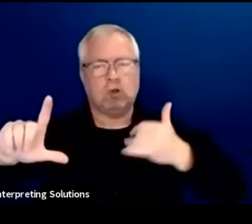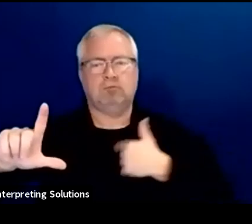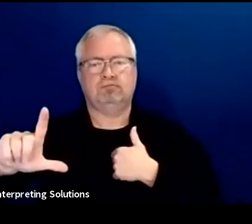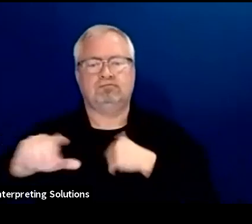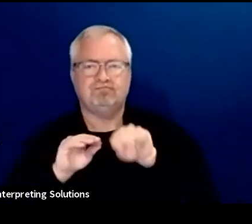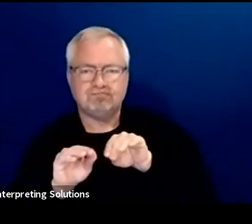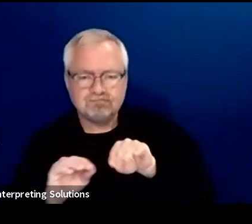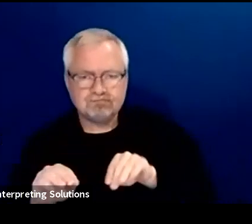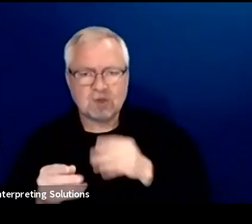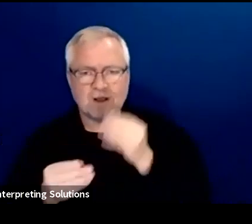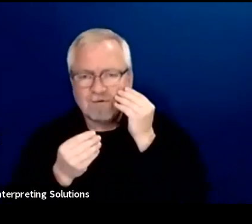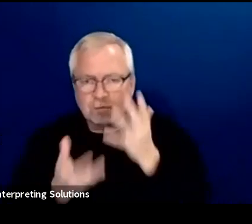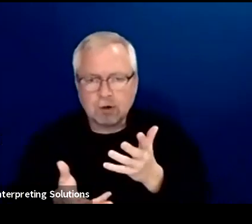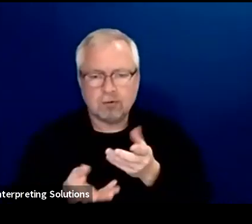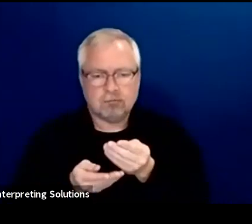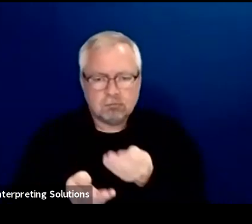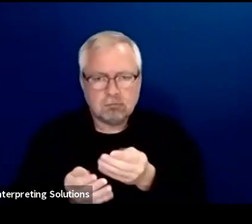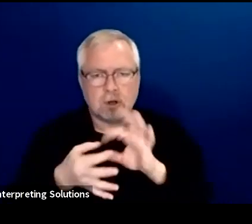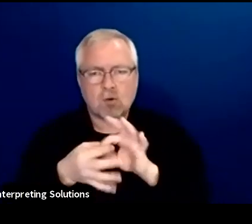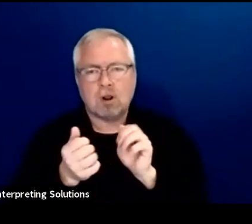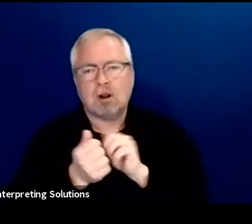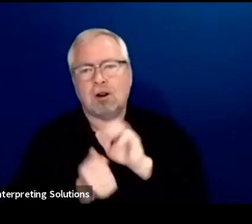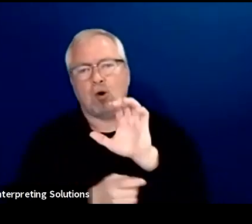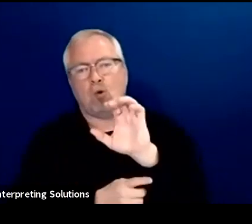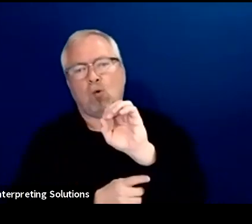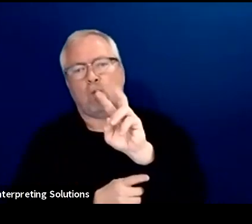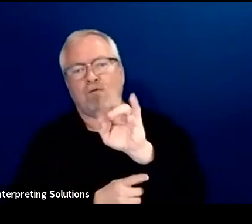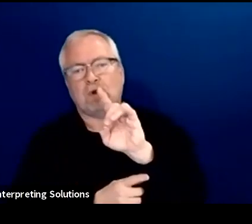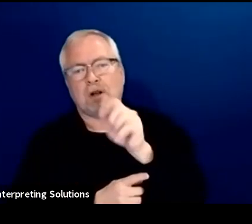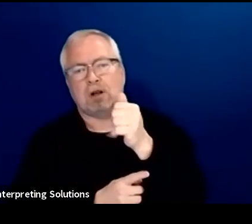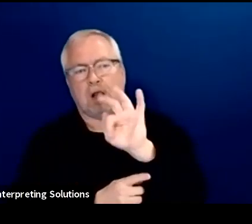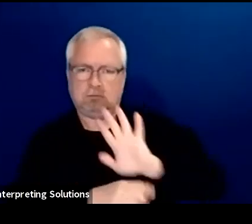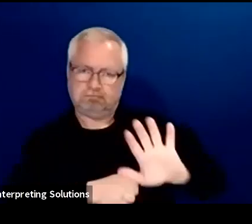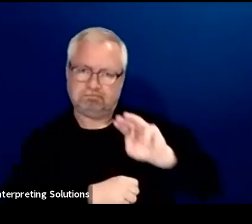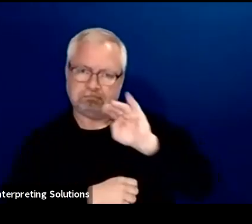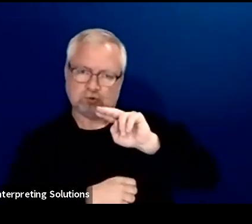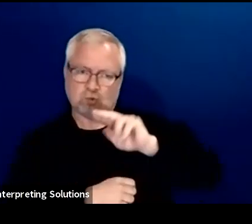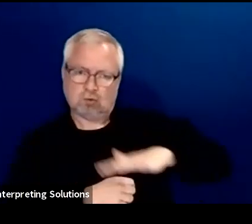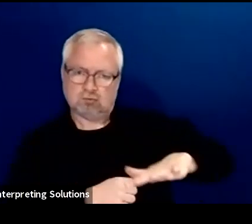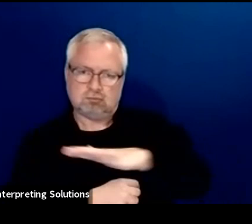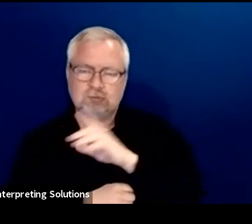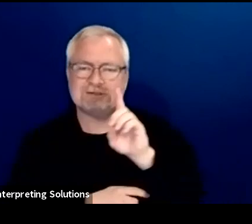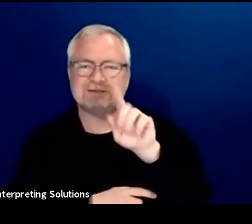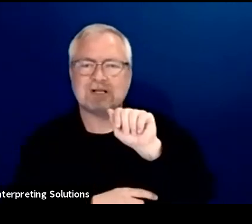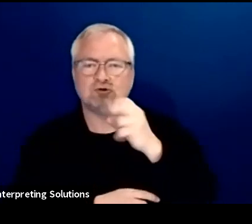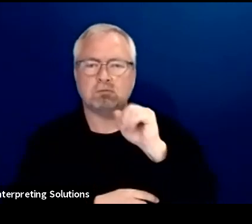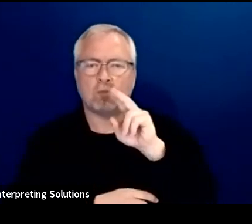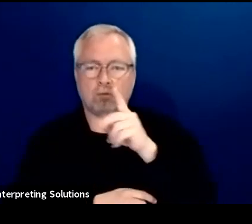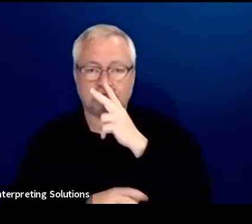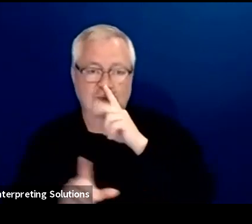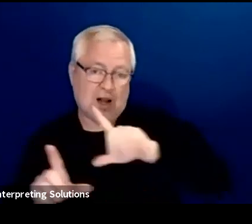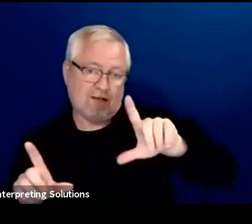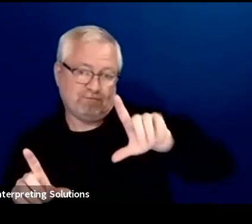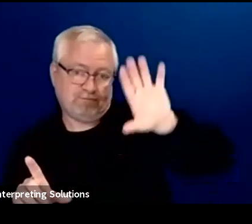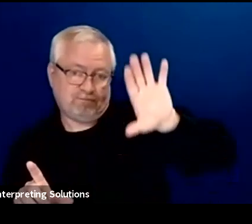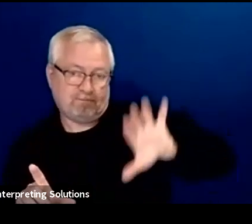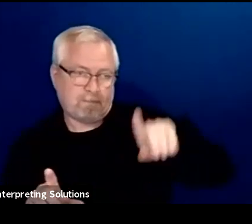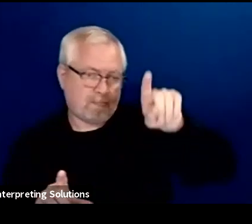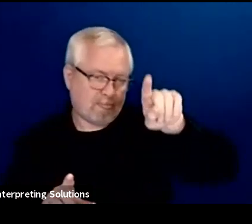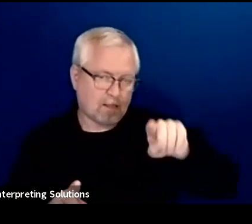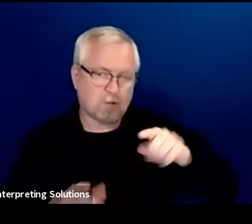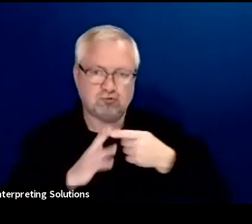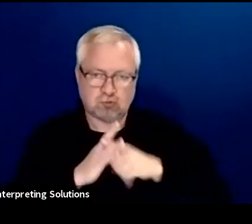Minnesota COVID-19 dashboard. That's the button on the left side of the page about halfway down. And since that website was turned